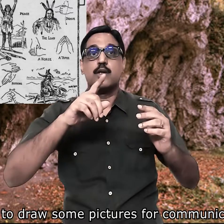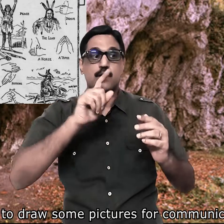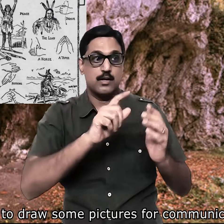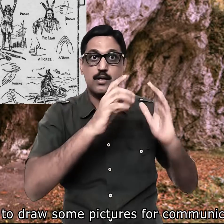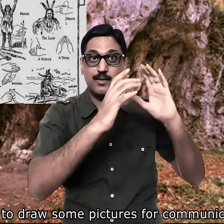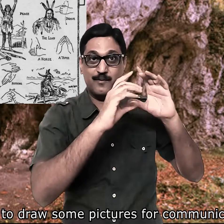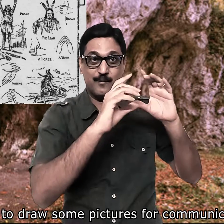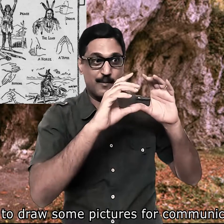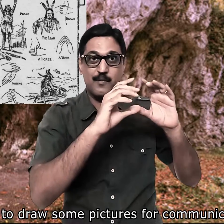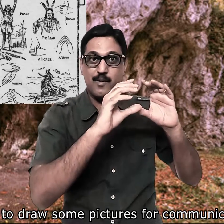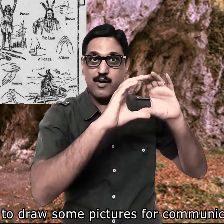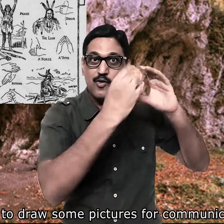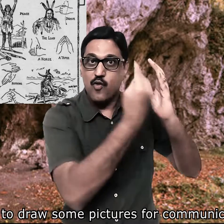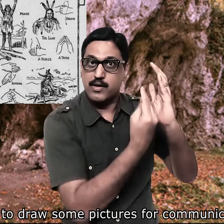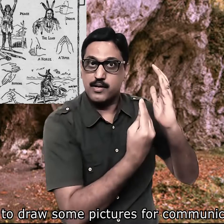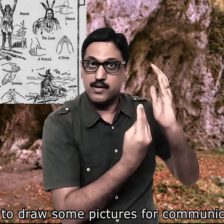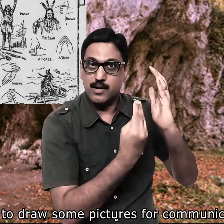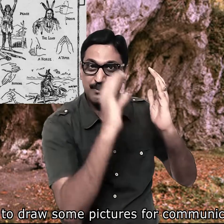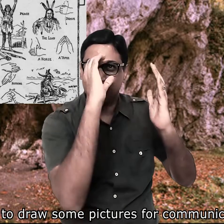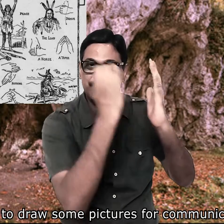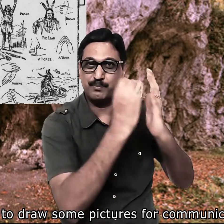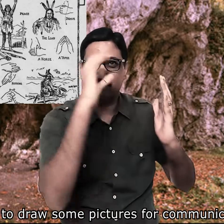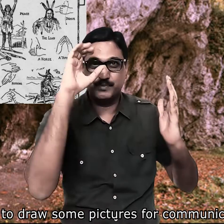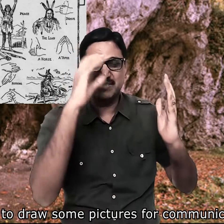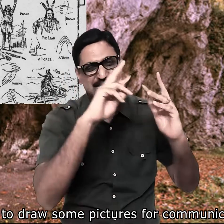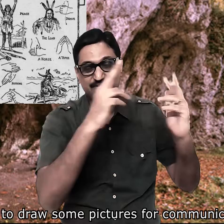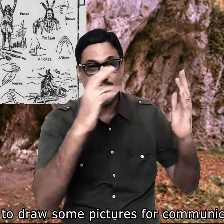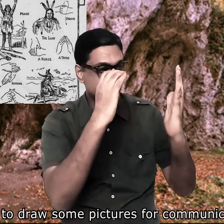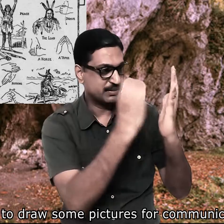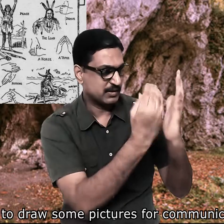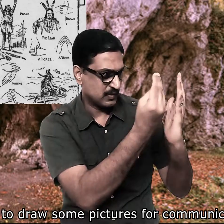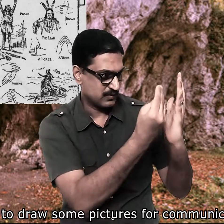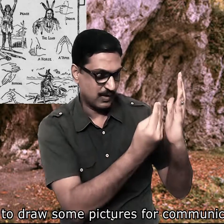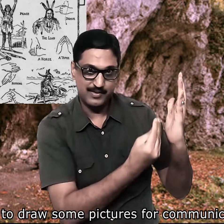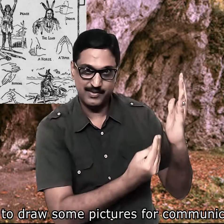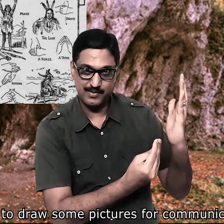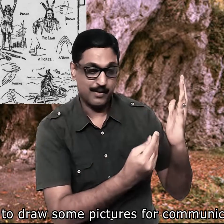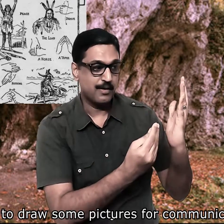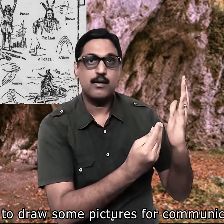They also used to draw some pictures for communication purposes.